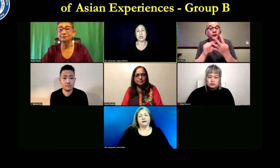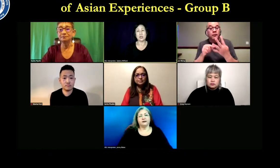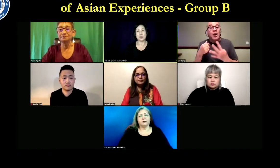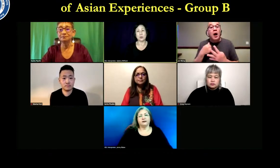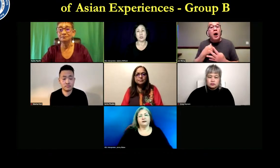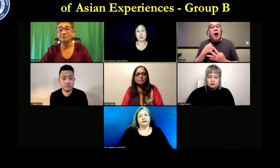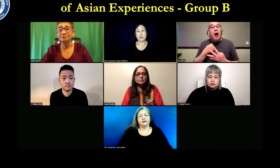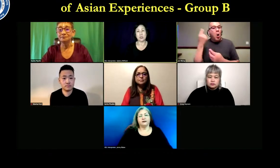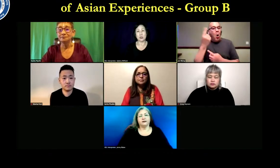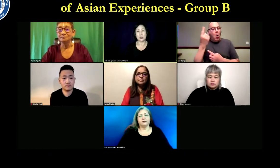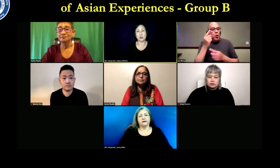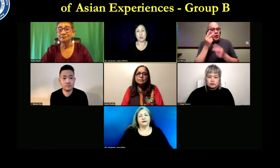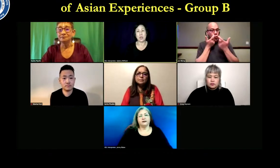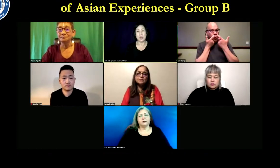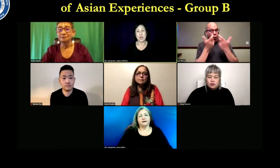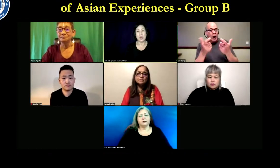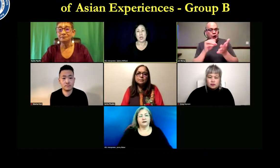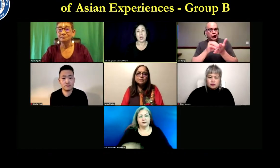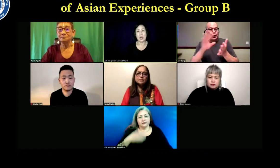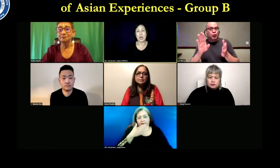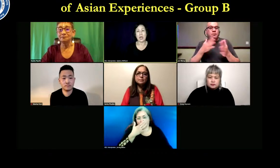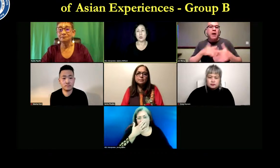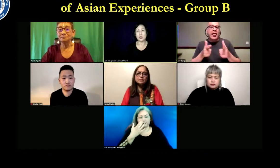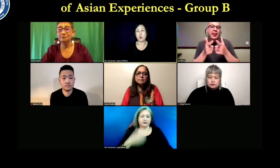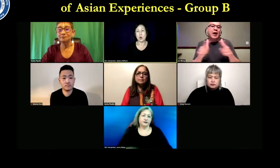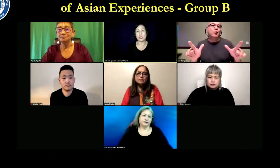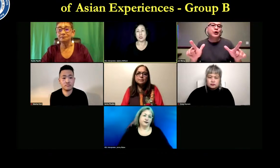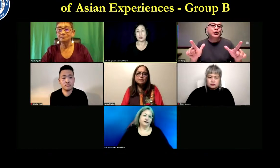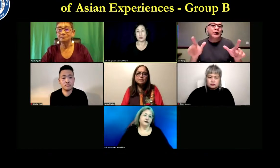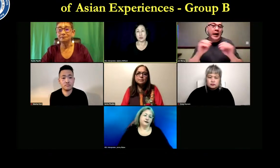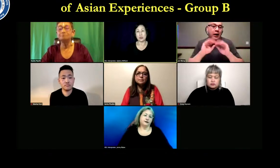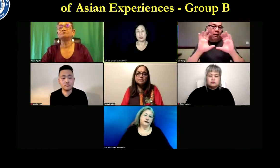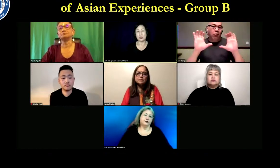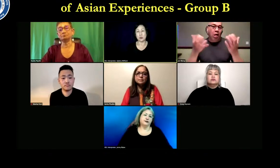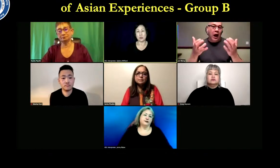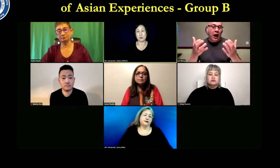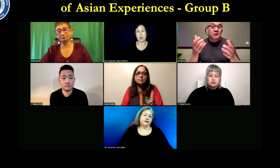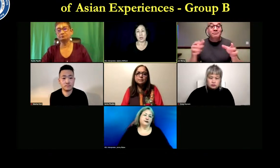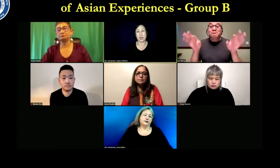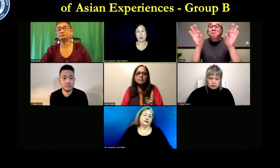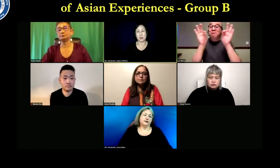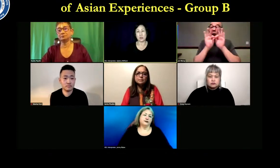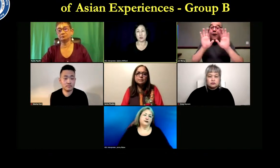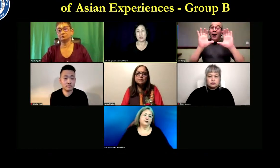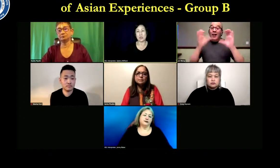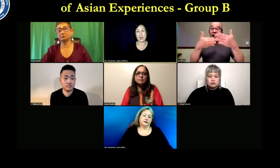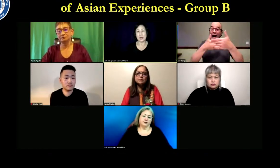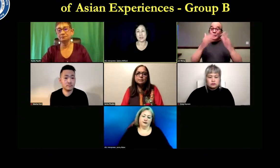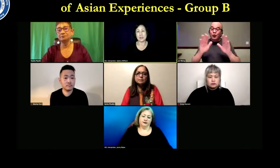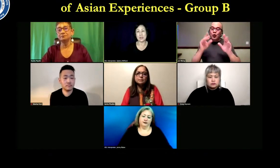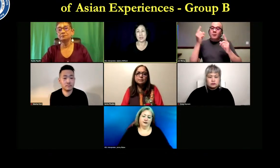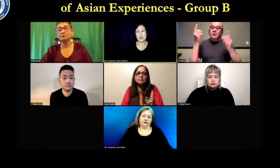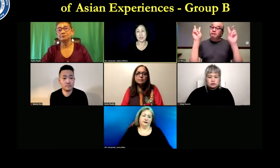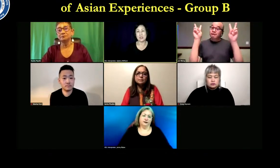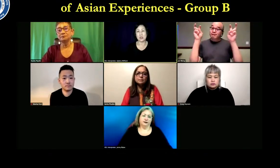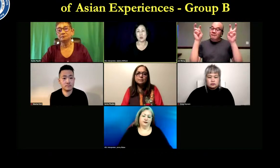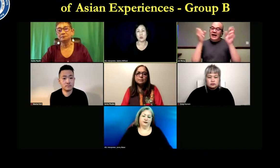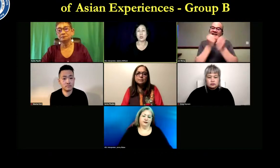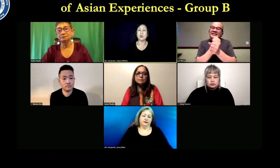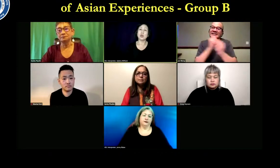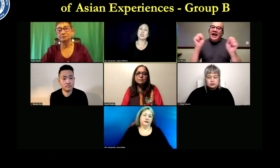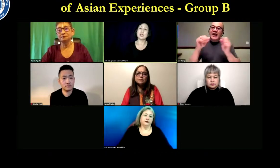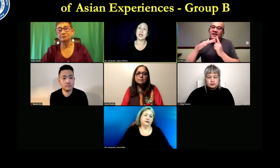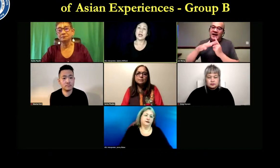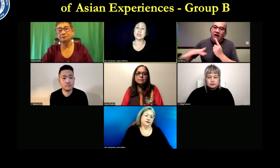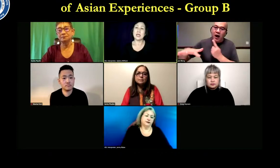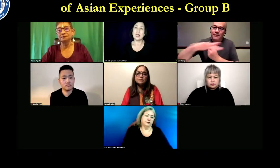identifies LGBTQ. And I always watch the students by language during class. So,